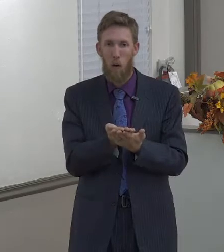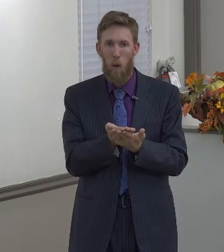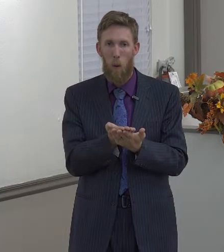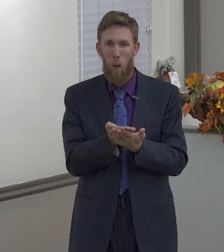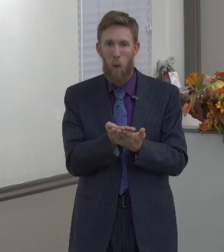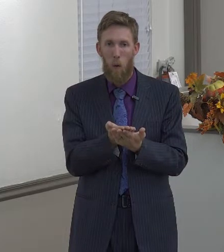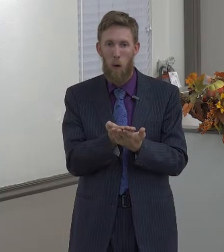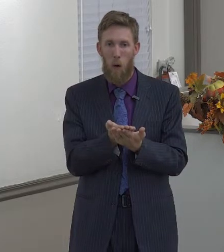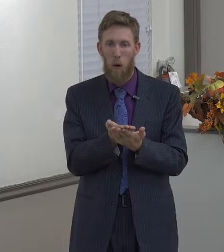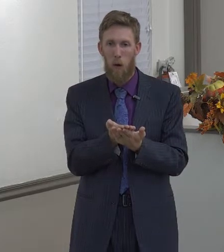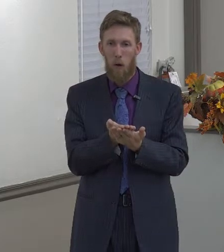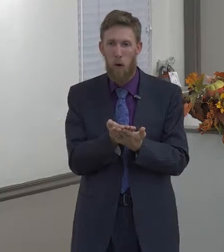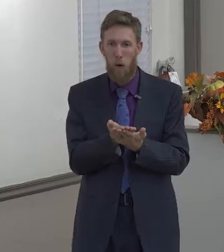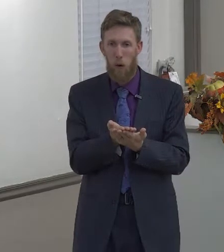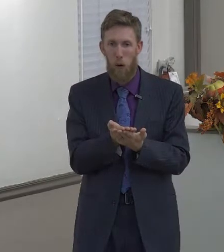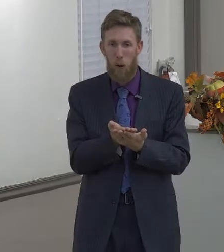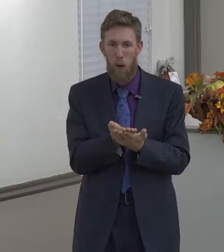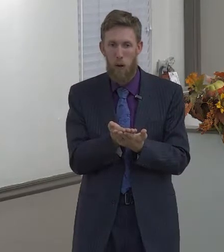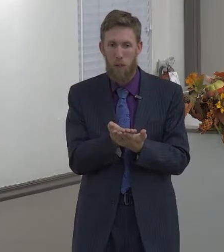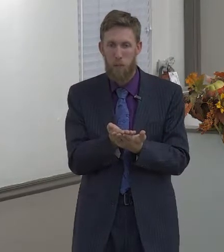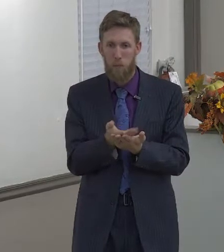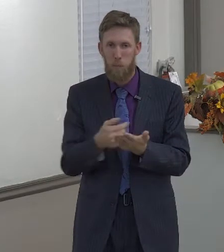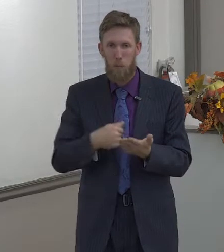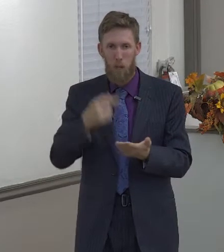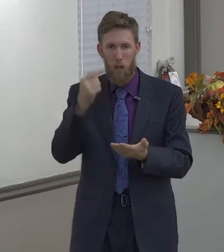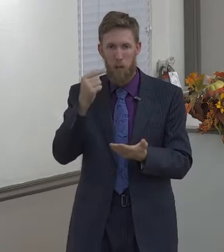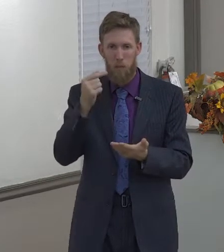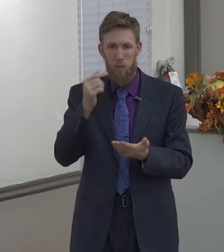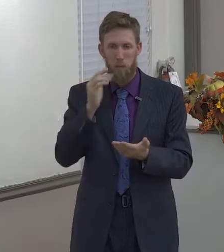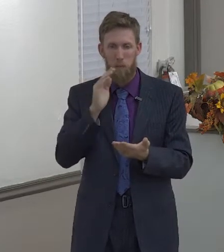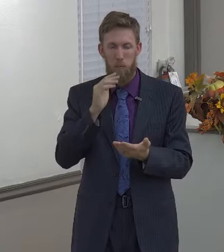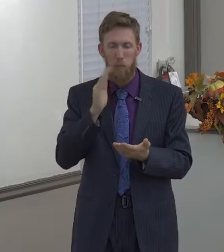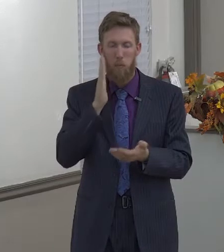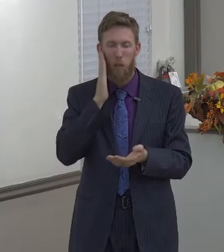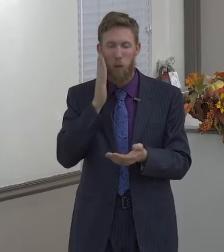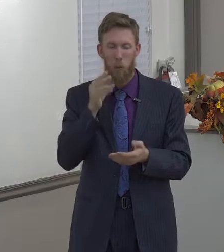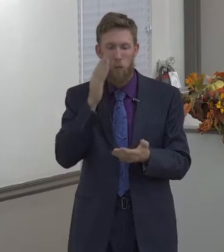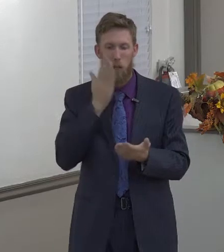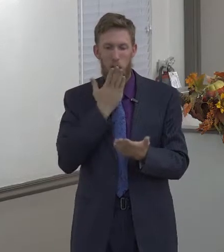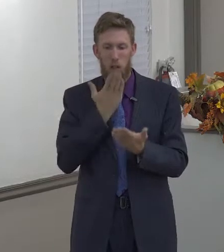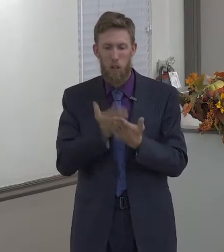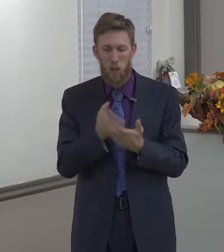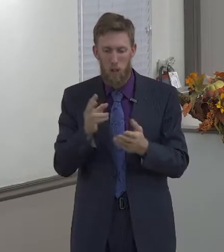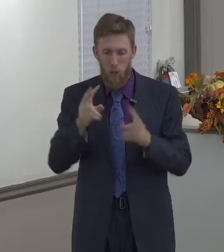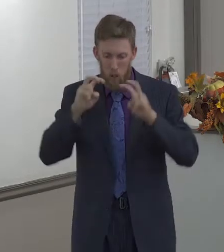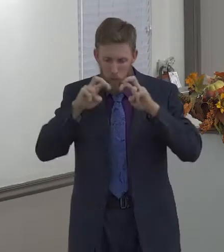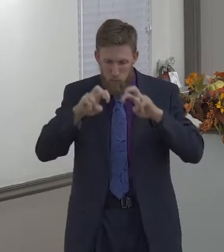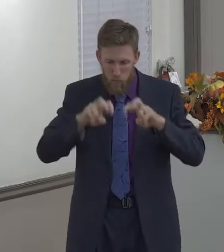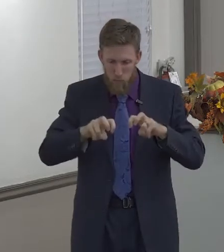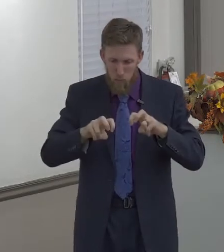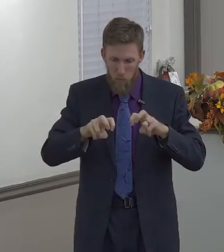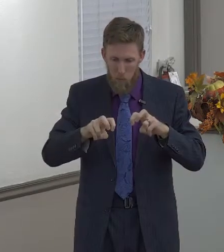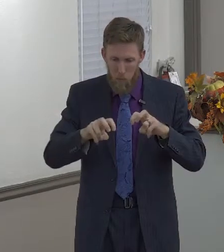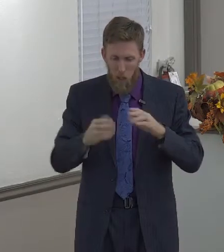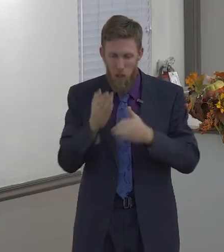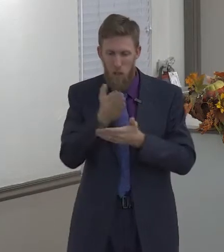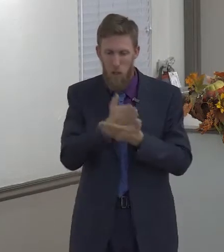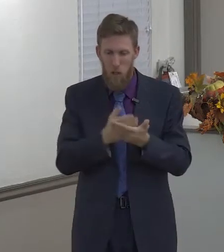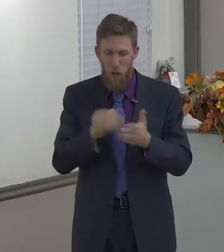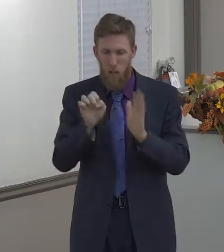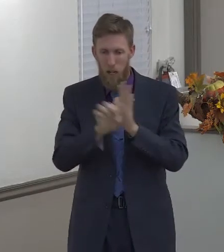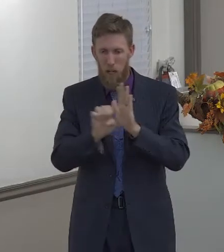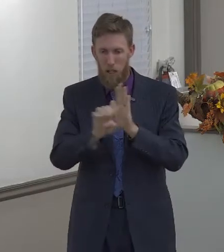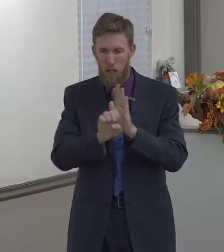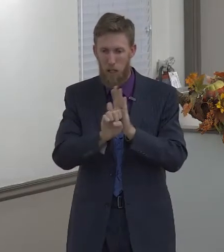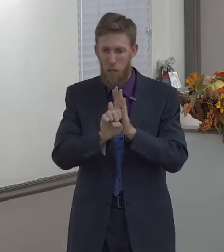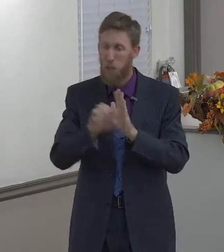to describe what is the church. The body being the most prominent one, the one that the Bible uses the most, but He also